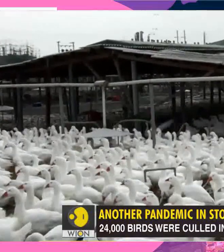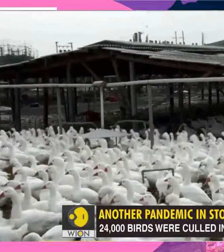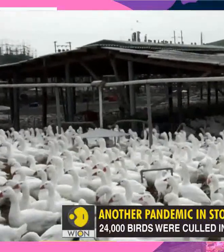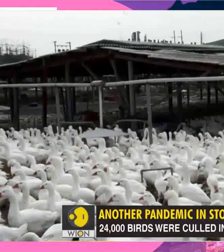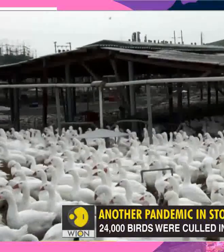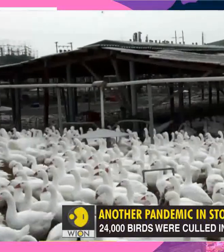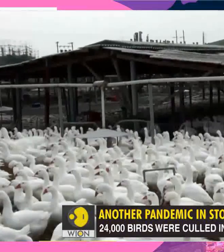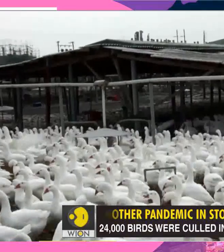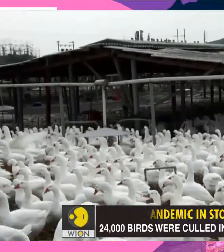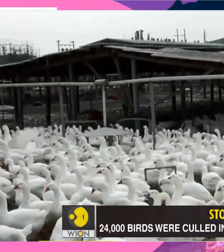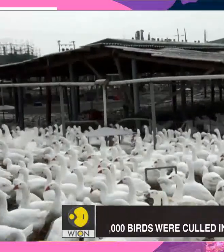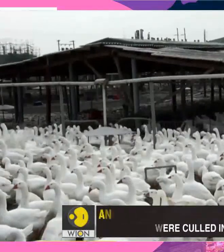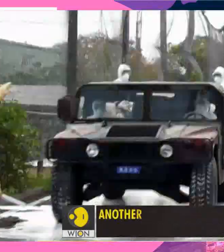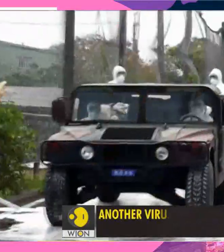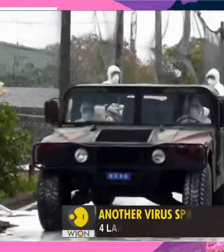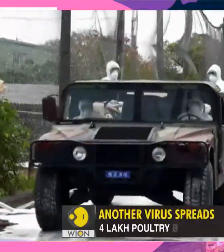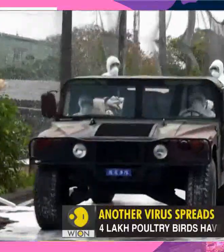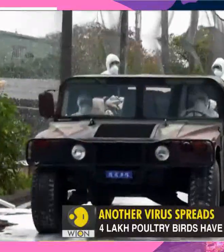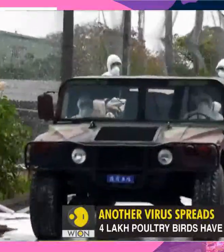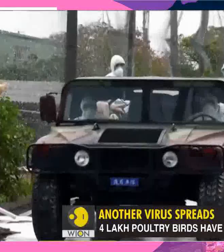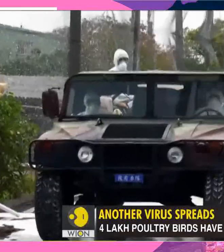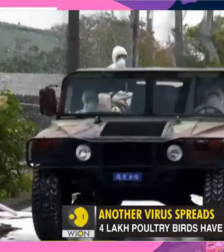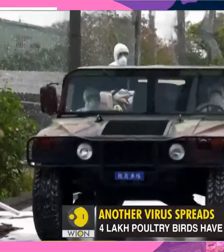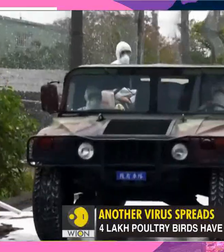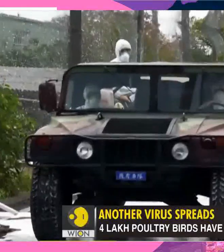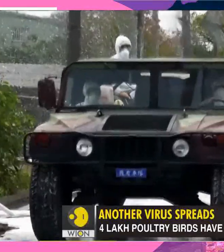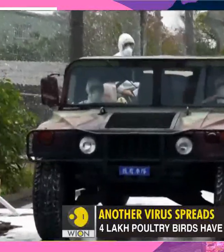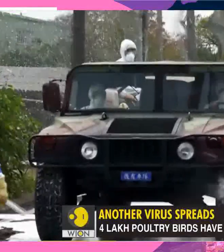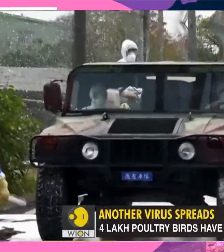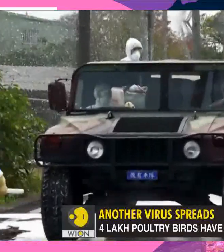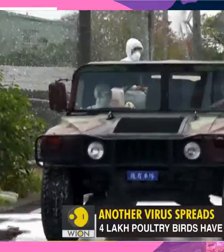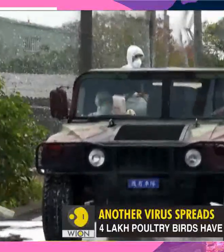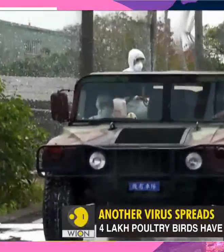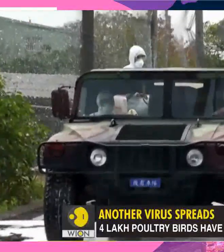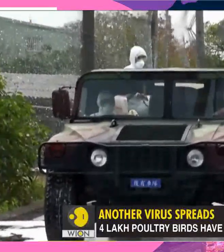just one question. Is this the start of another pandemic?